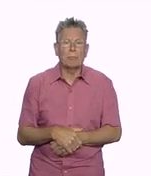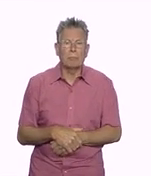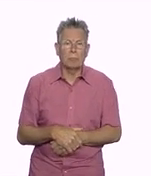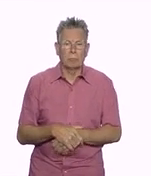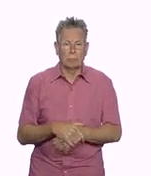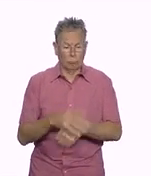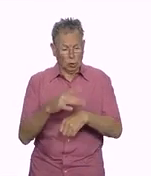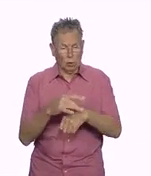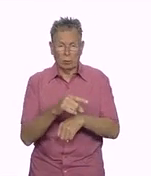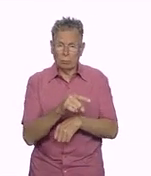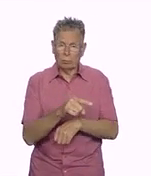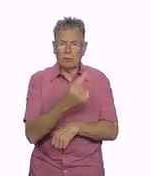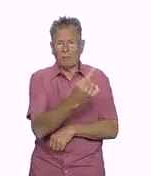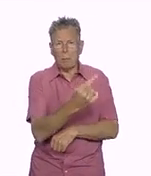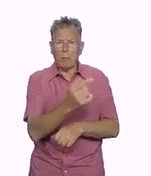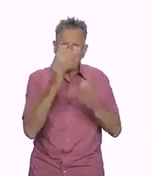Doctors must review their own practice.